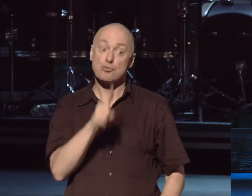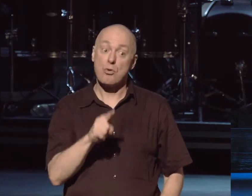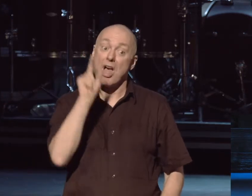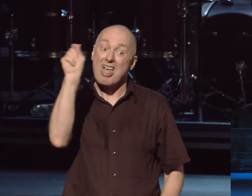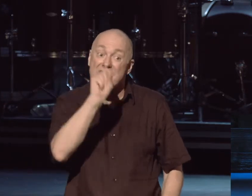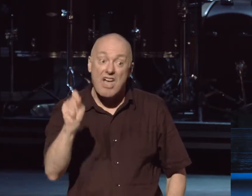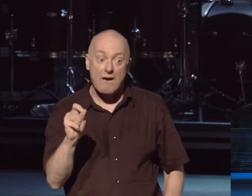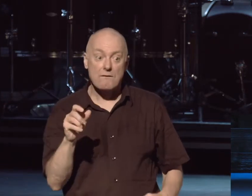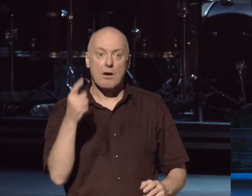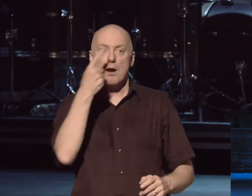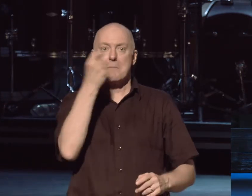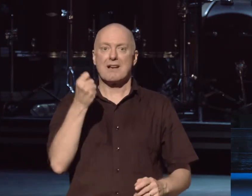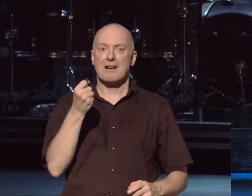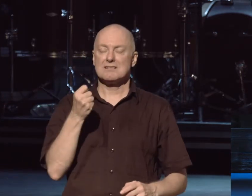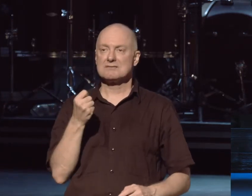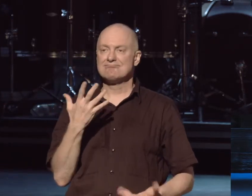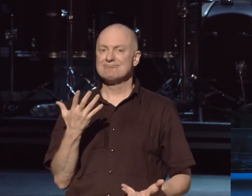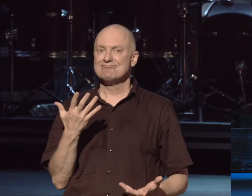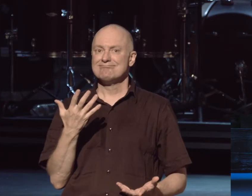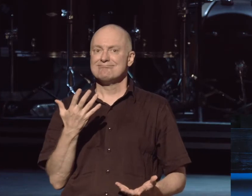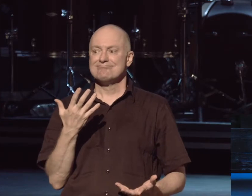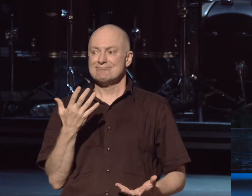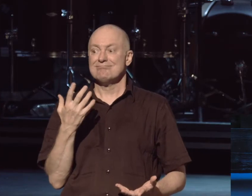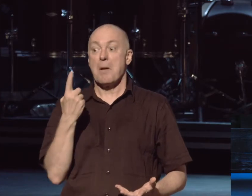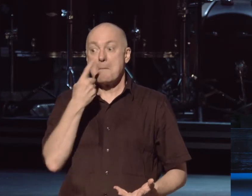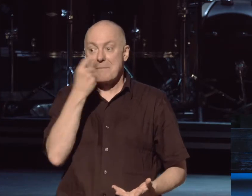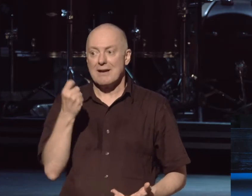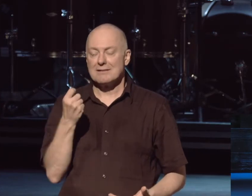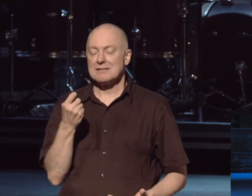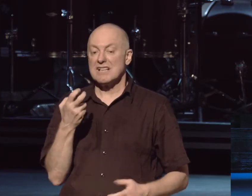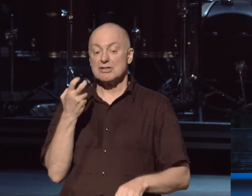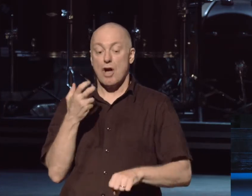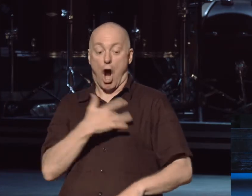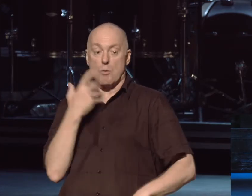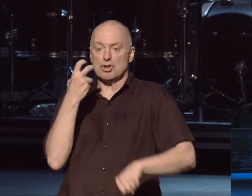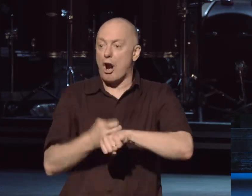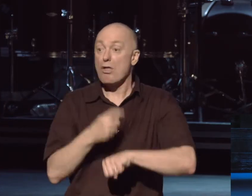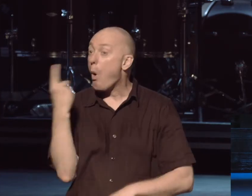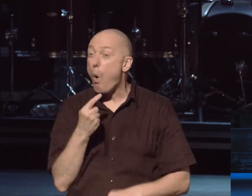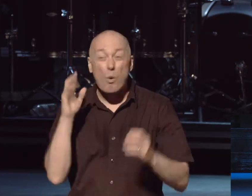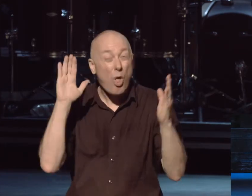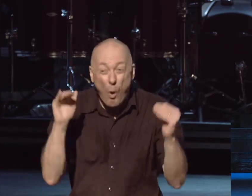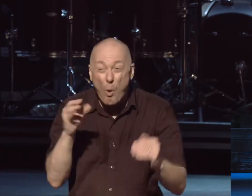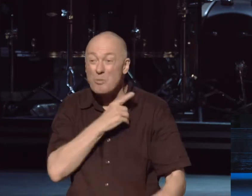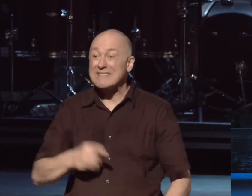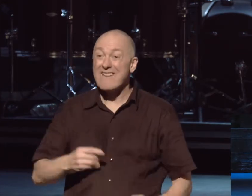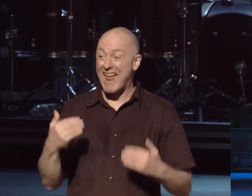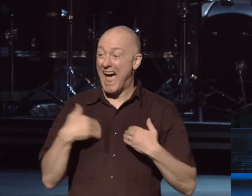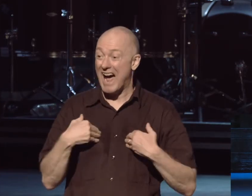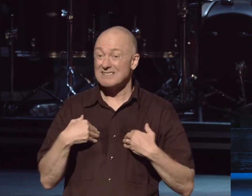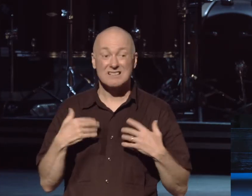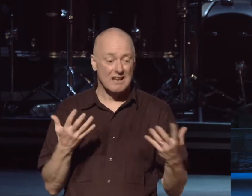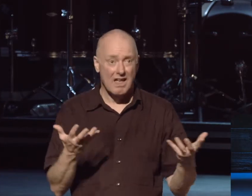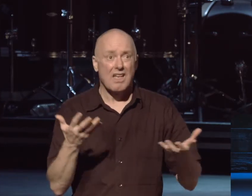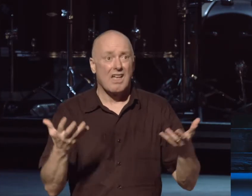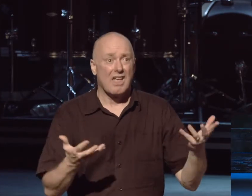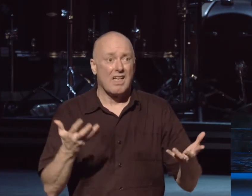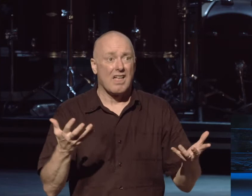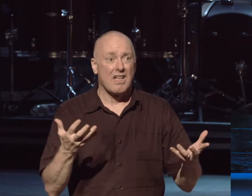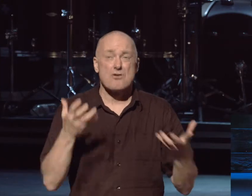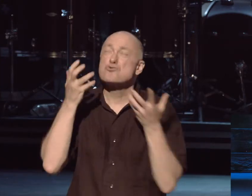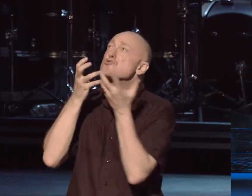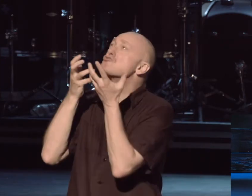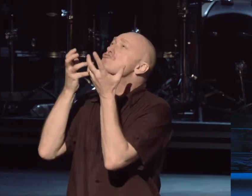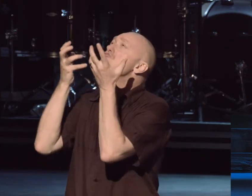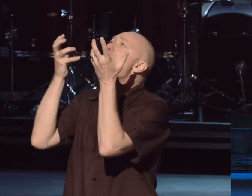and therefore, due to the hardness and the devastation of his own heart, the only hope he has is to cry out for,